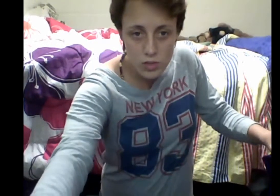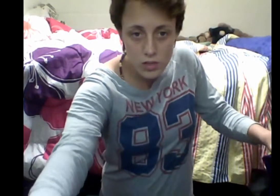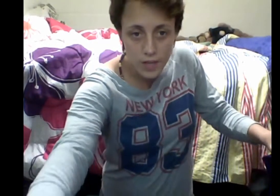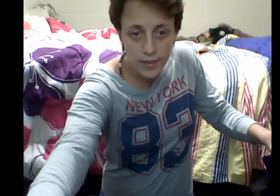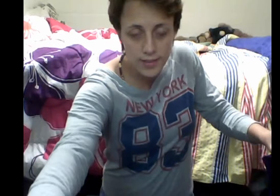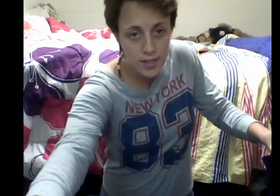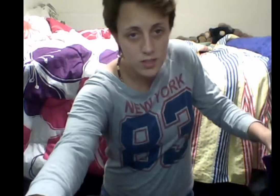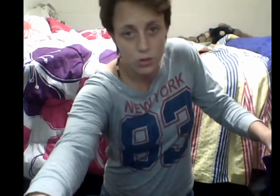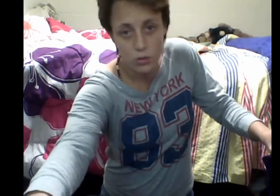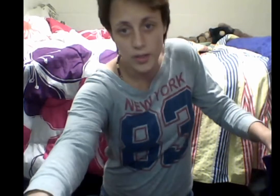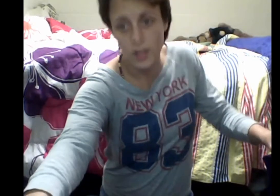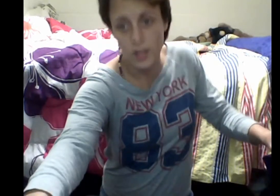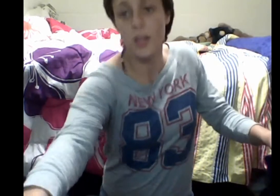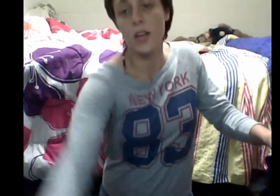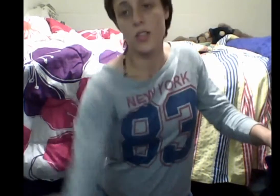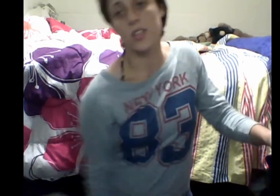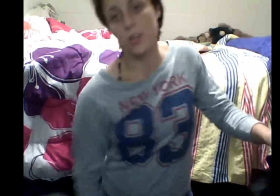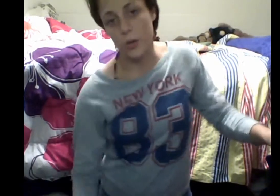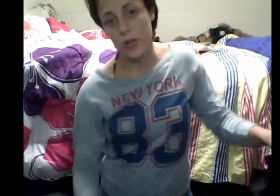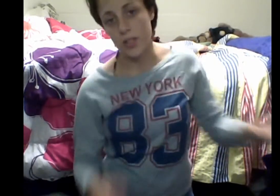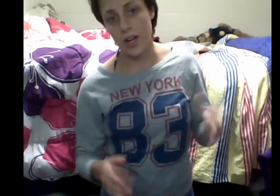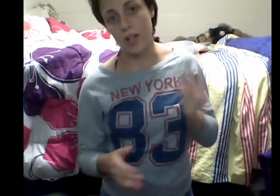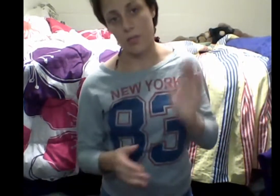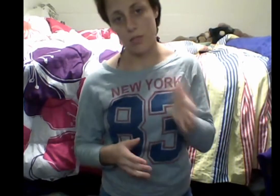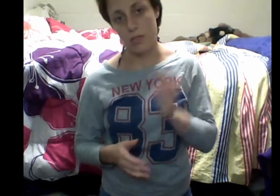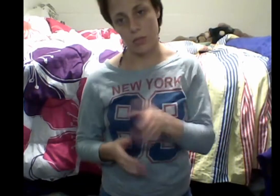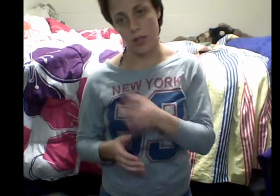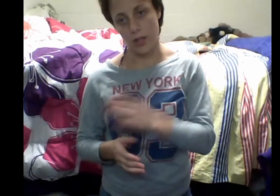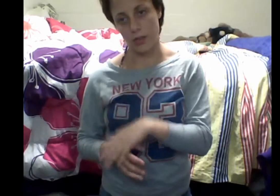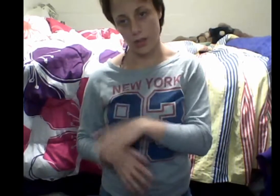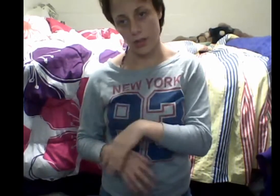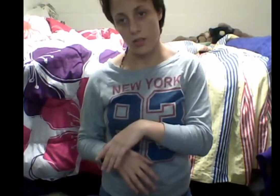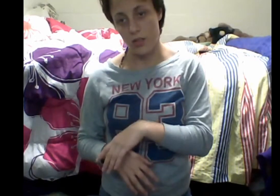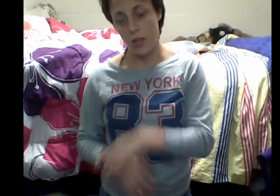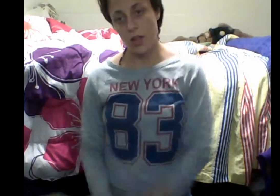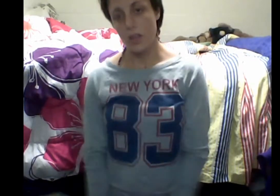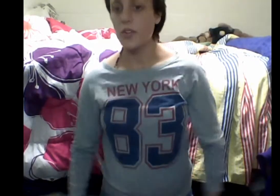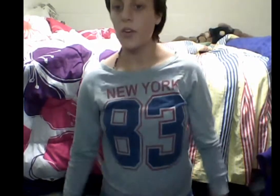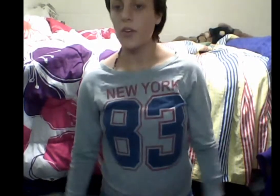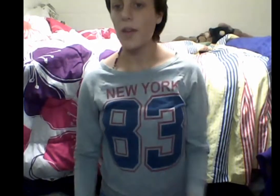I think that's the whole thing. Just the chorus kind of comes in between every verse. So, yep,